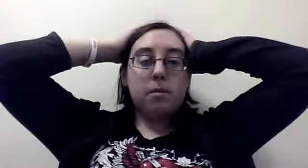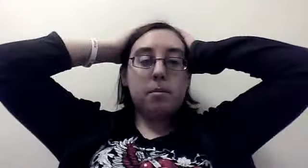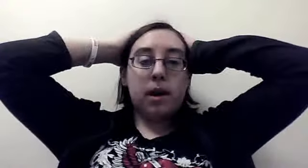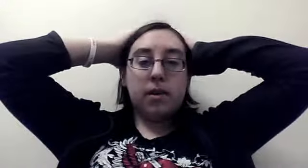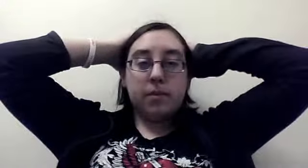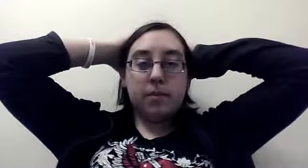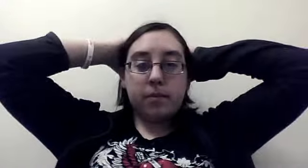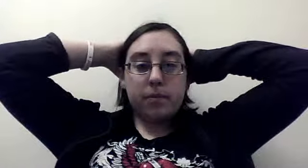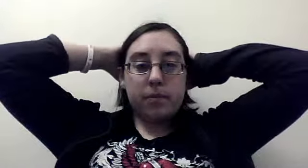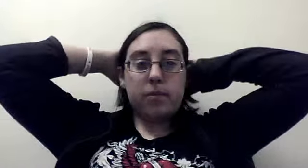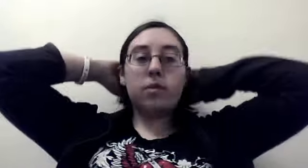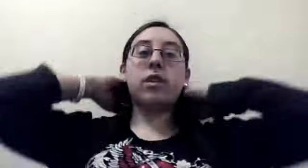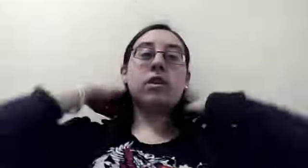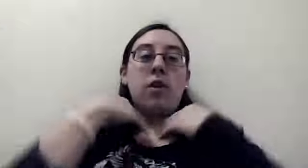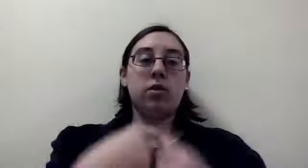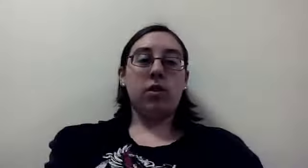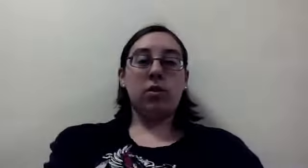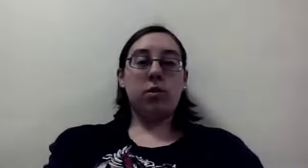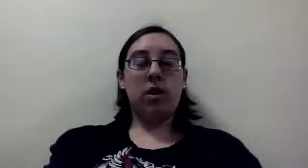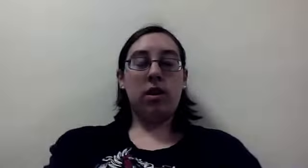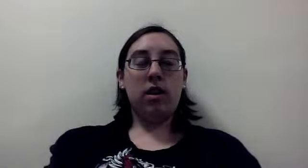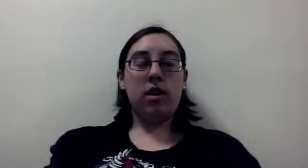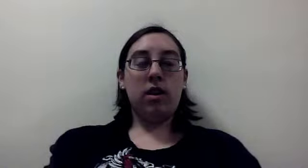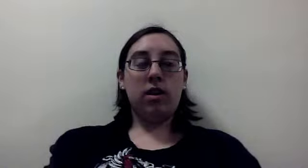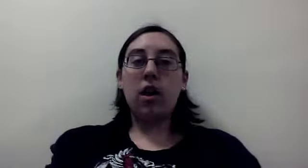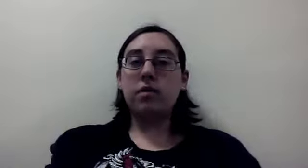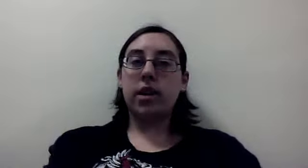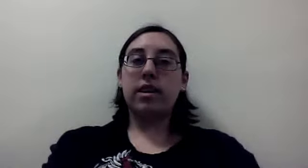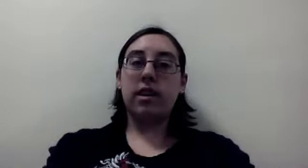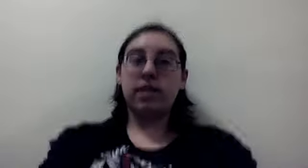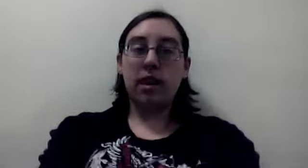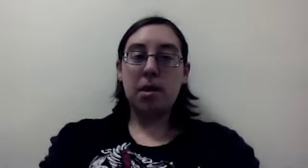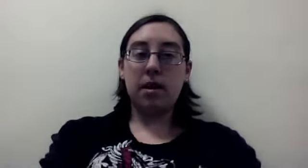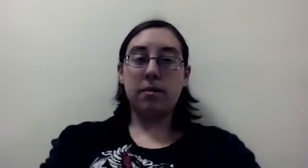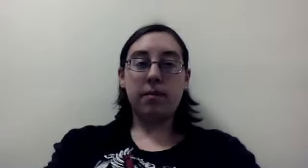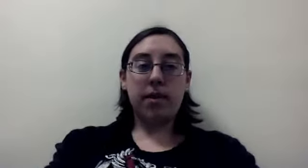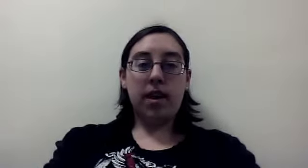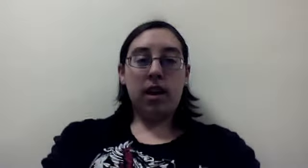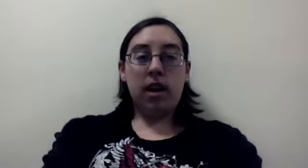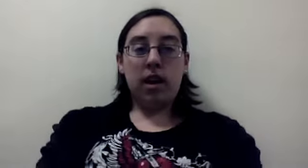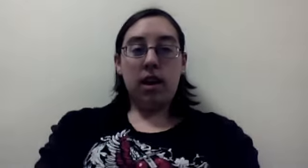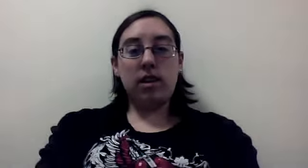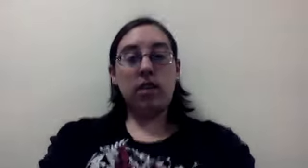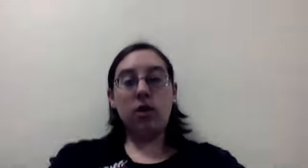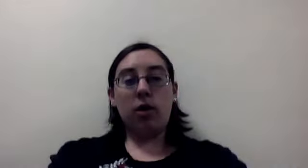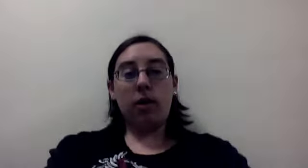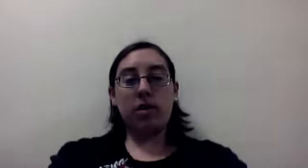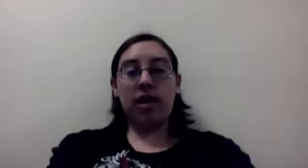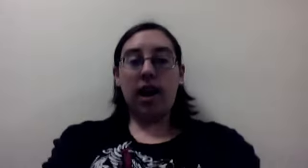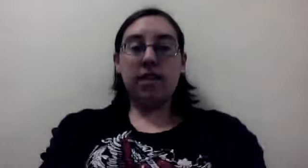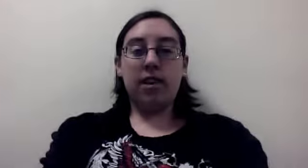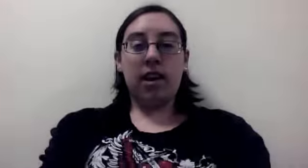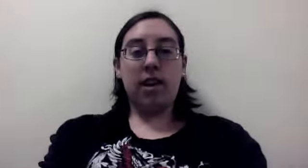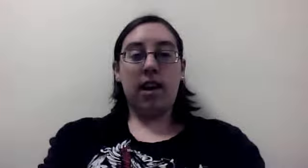But there's also conflicts in Libya. And, you know, everything kind of died down